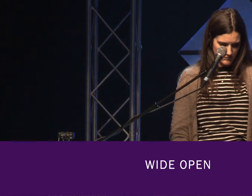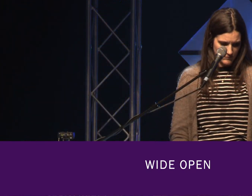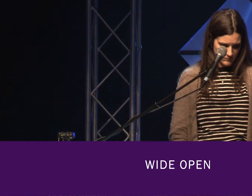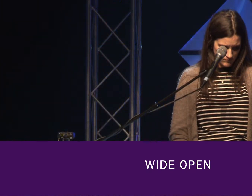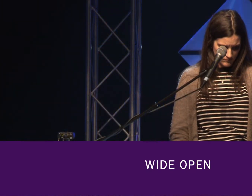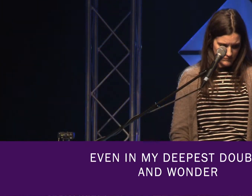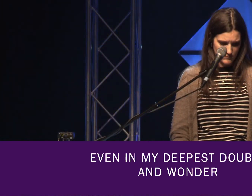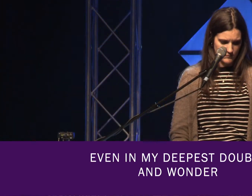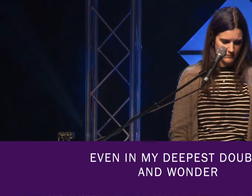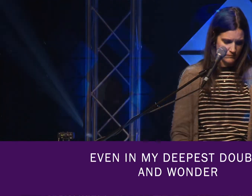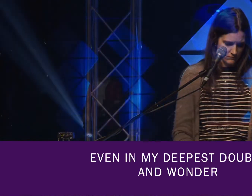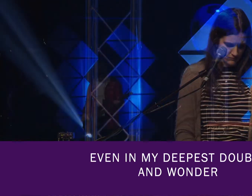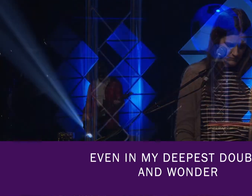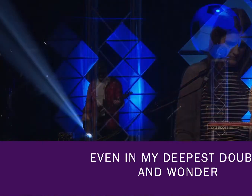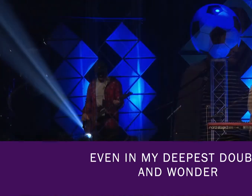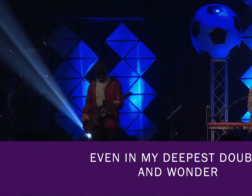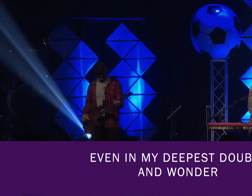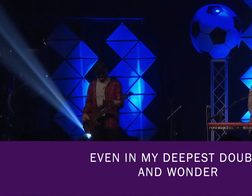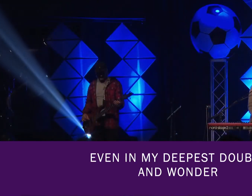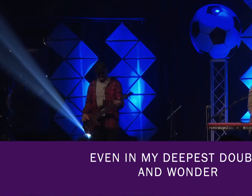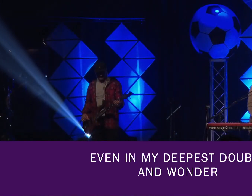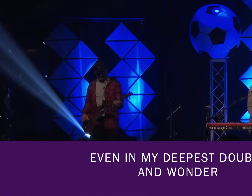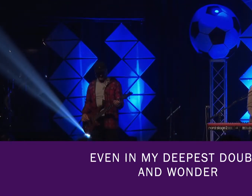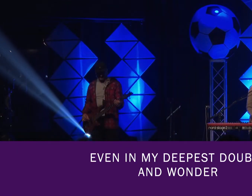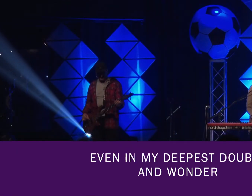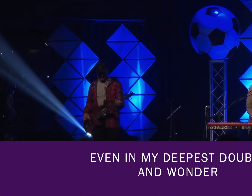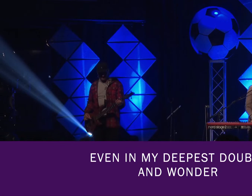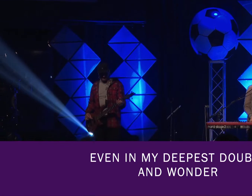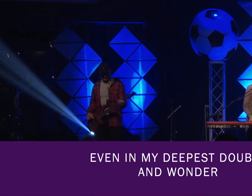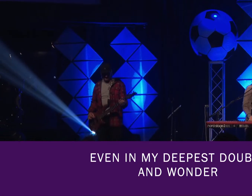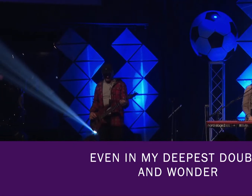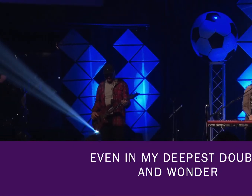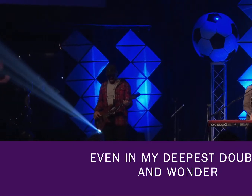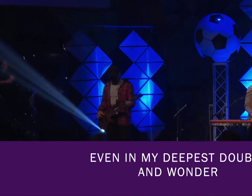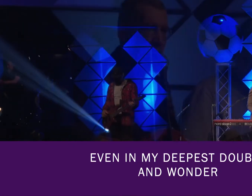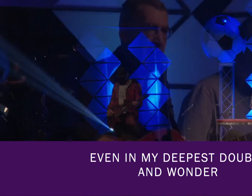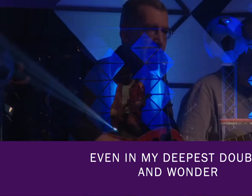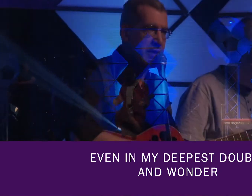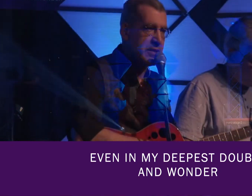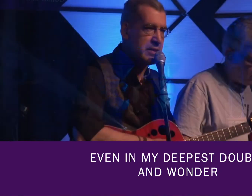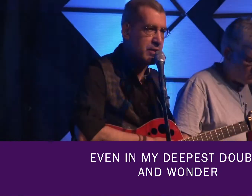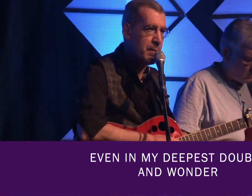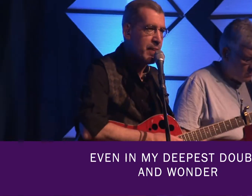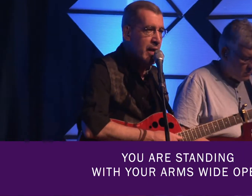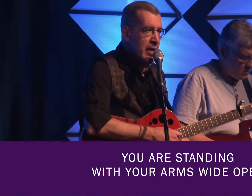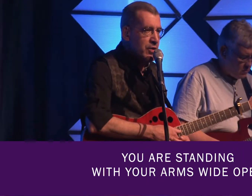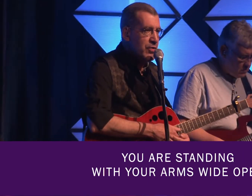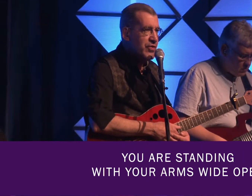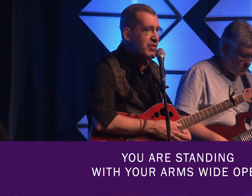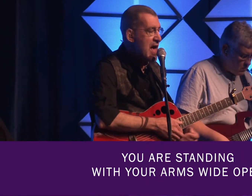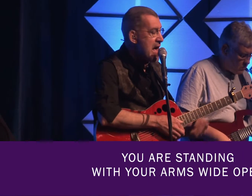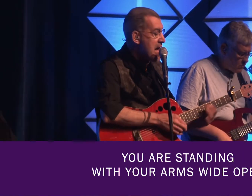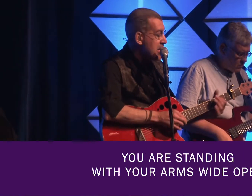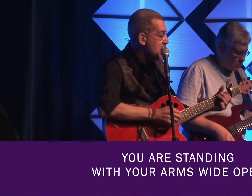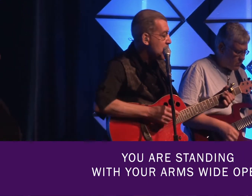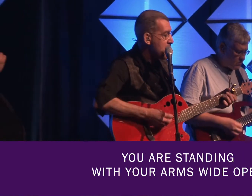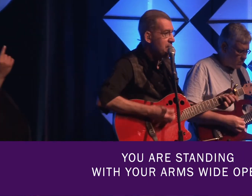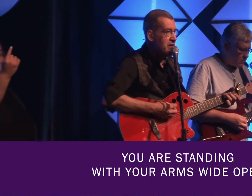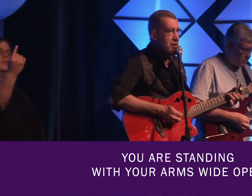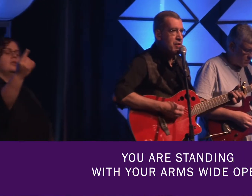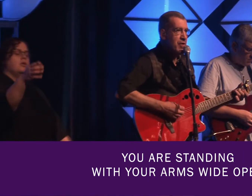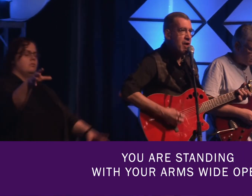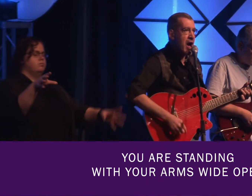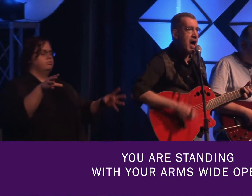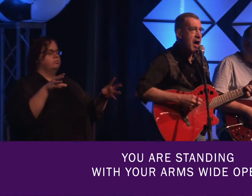wide open. Even in my deepest doubts and wonder, you're standing